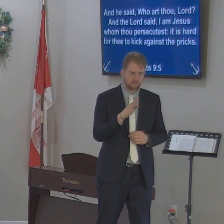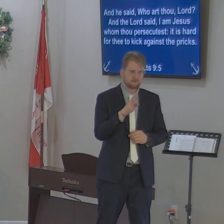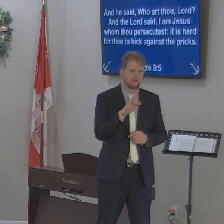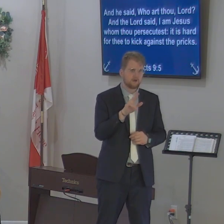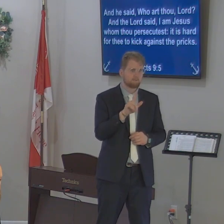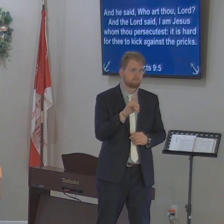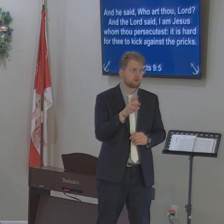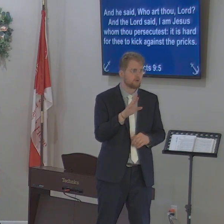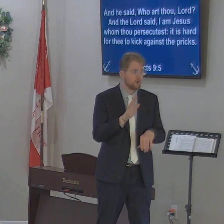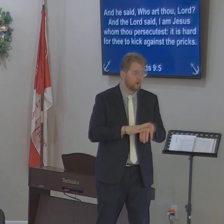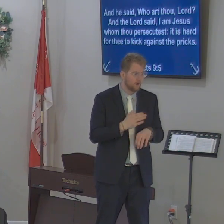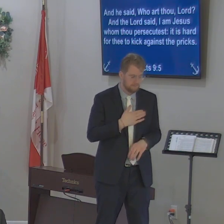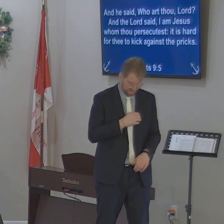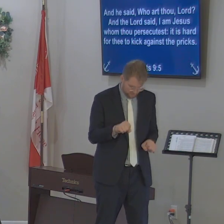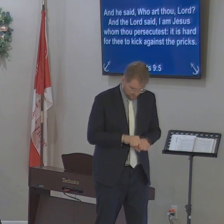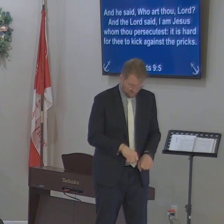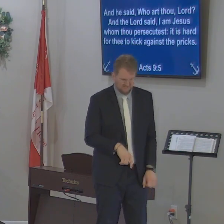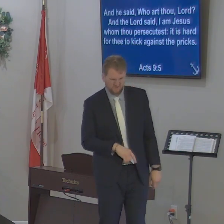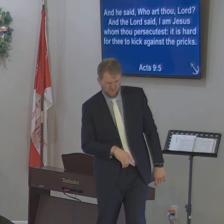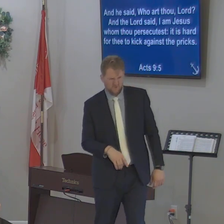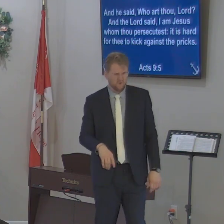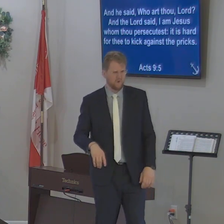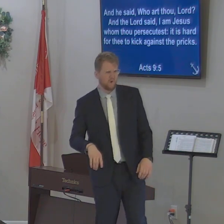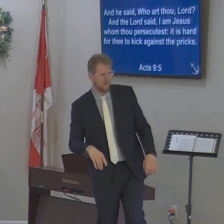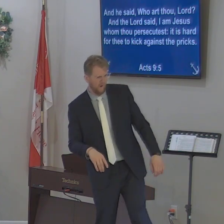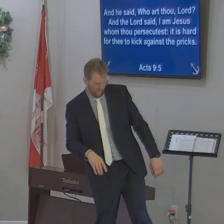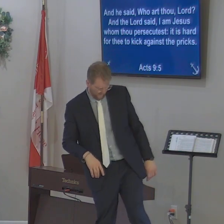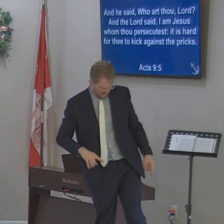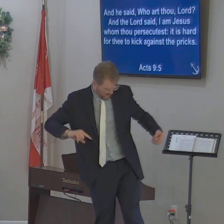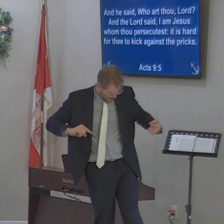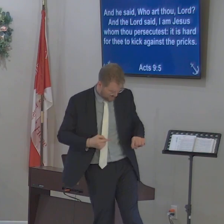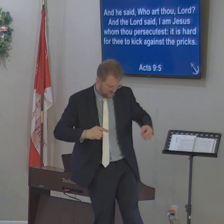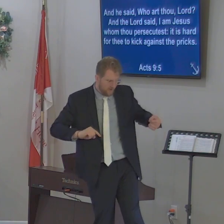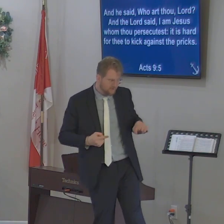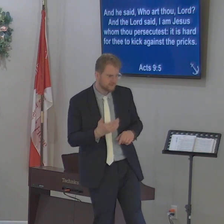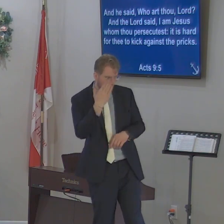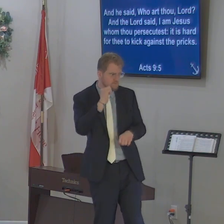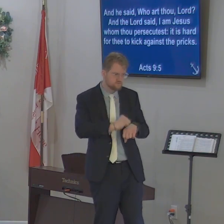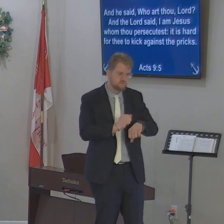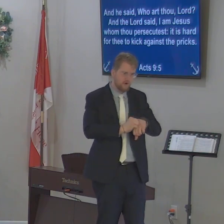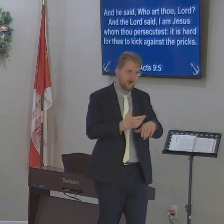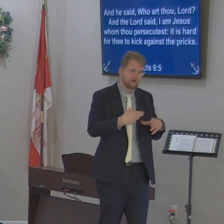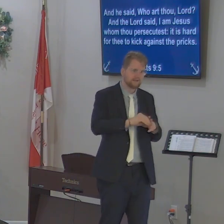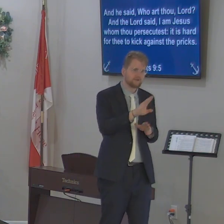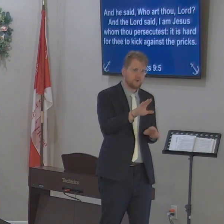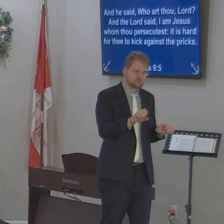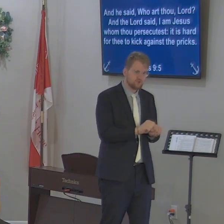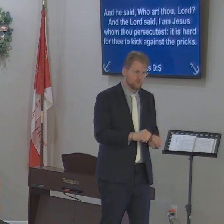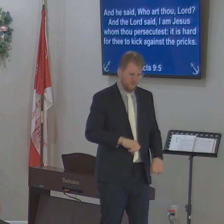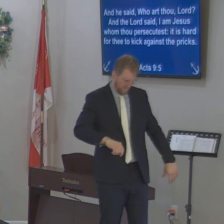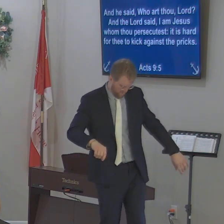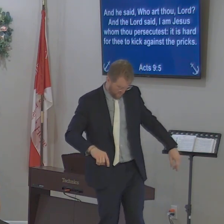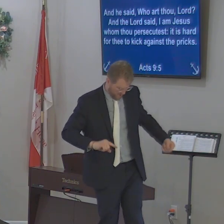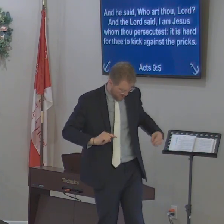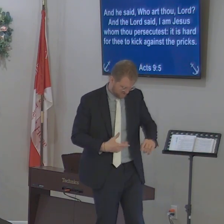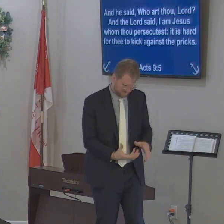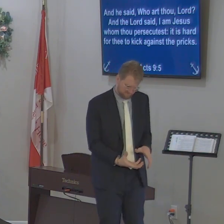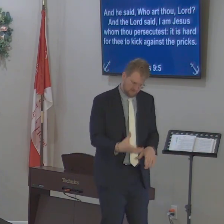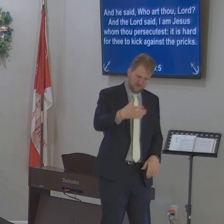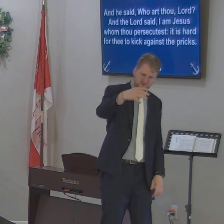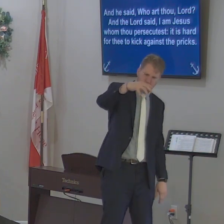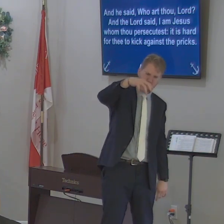rip in half if I don't get it out. And I pull the shoe off and I shake it and I can't even see that little stone that falls out of that thing.